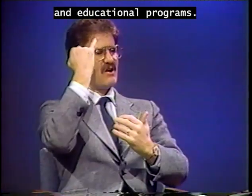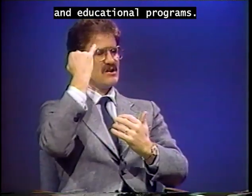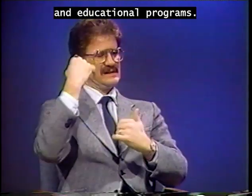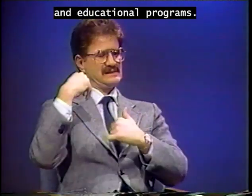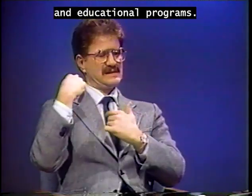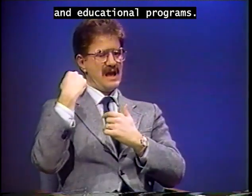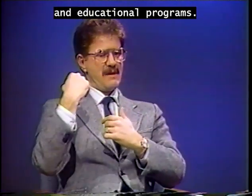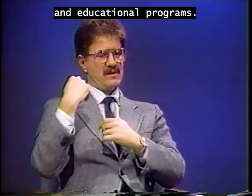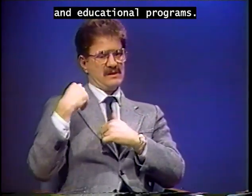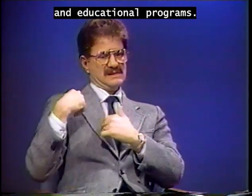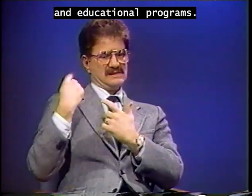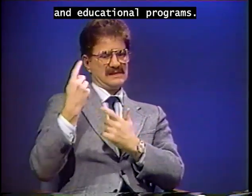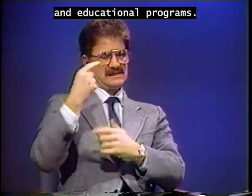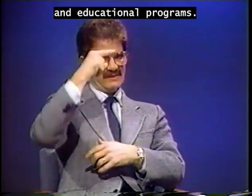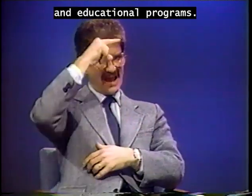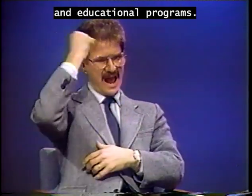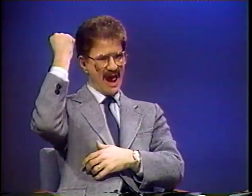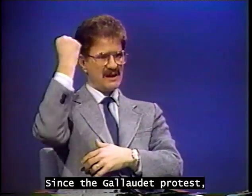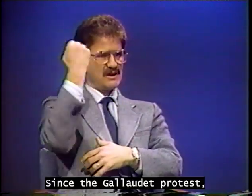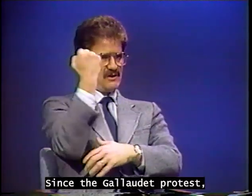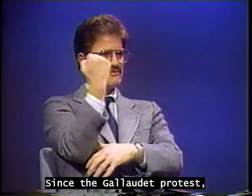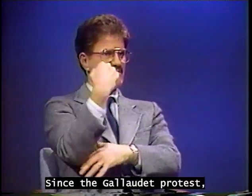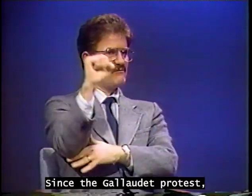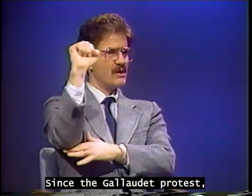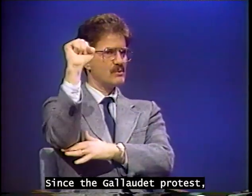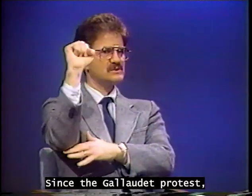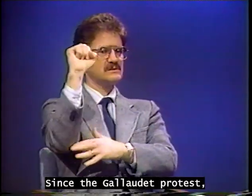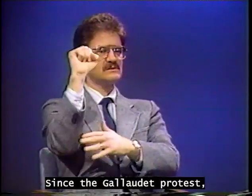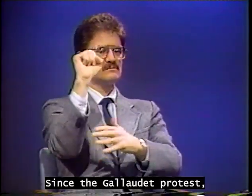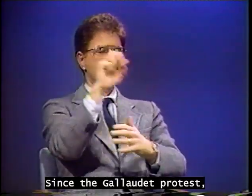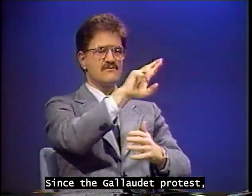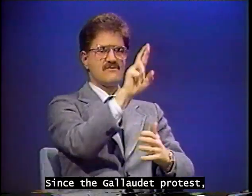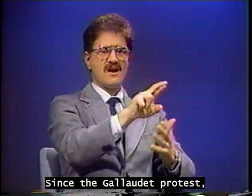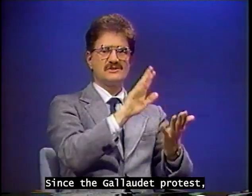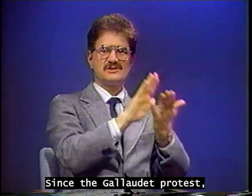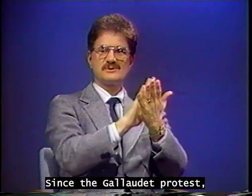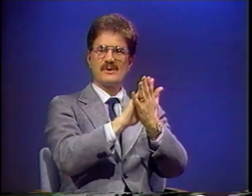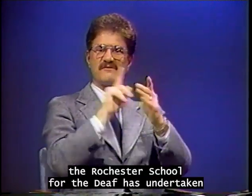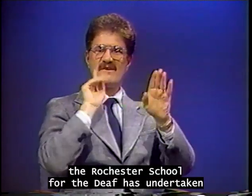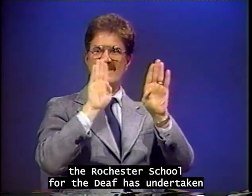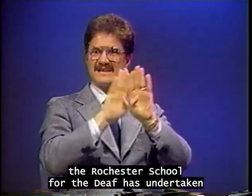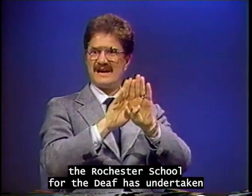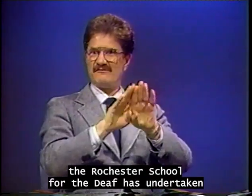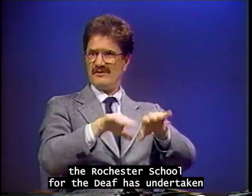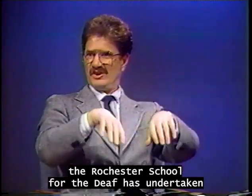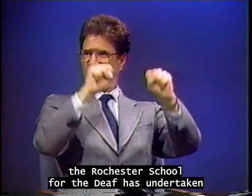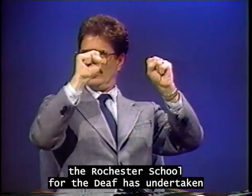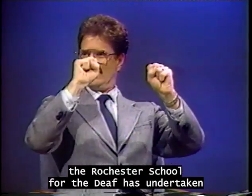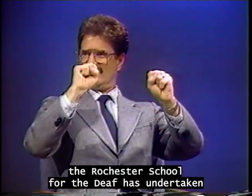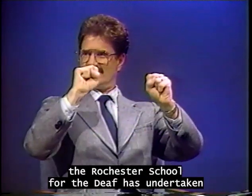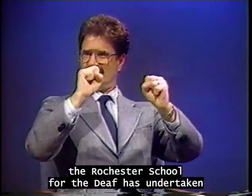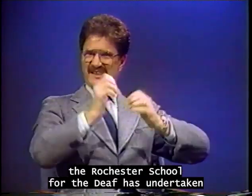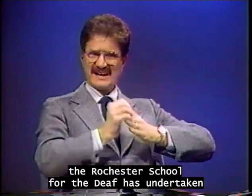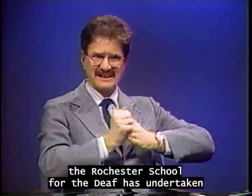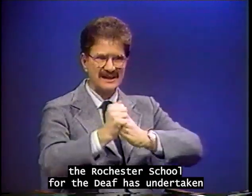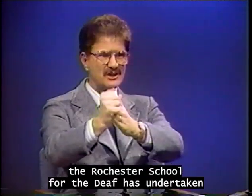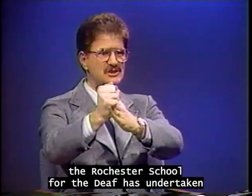educational programs. Since the Gallaudet protest, the Rochester School for the Deaf has